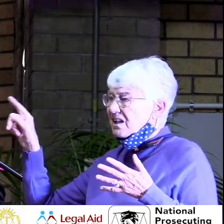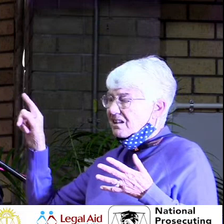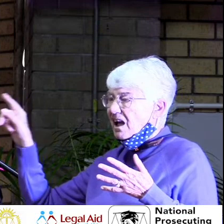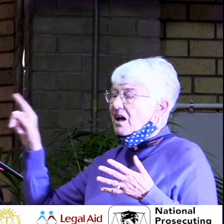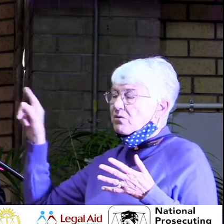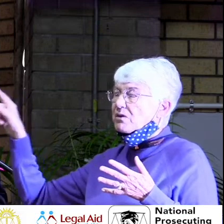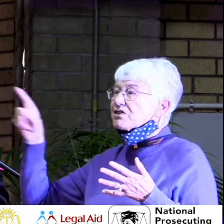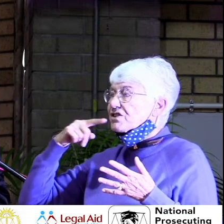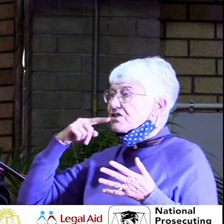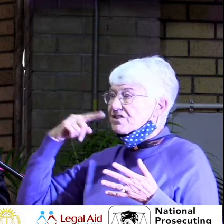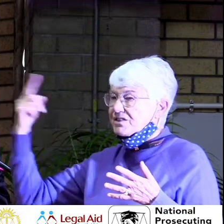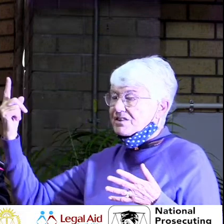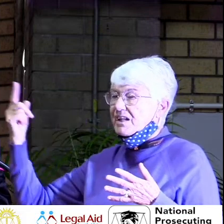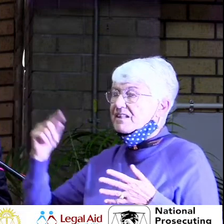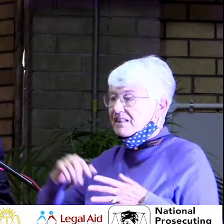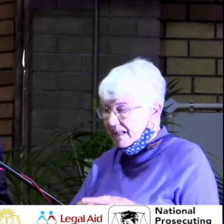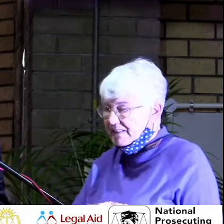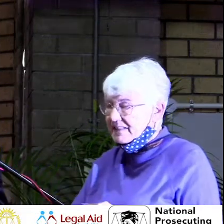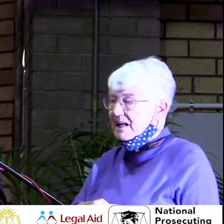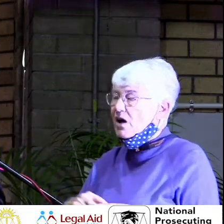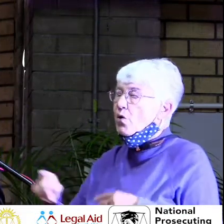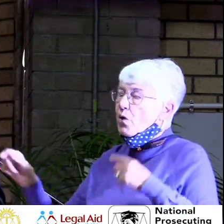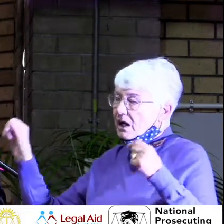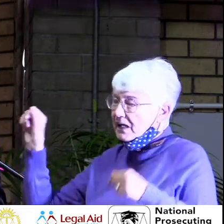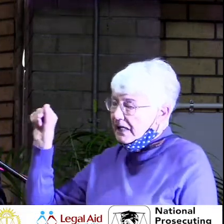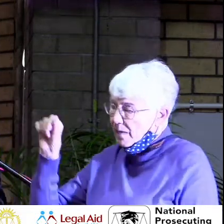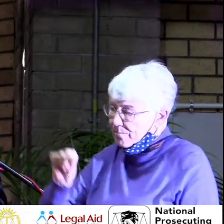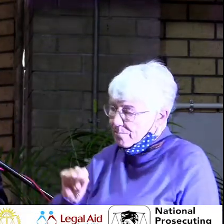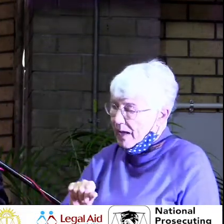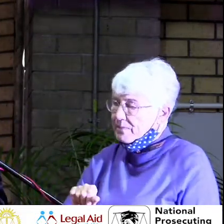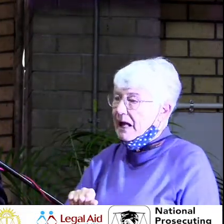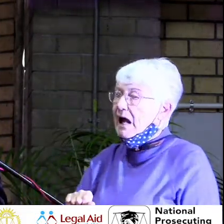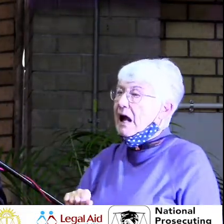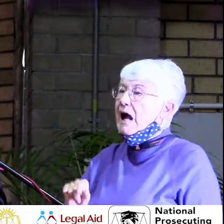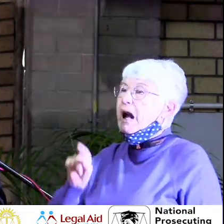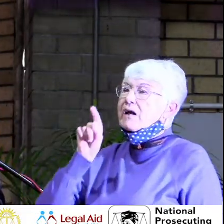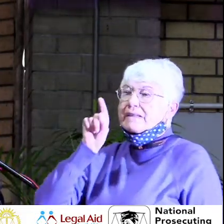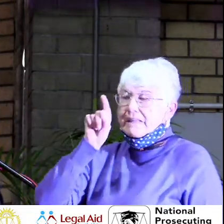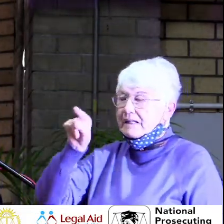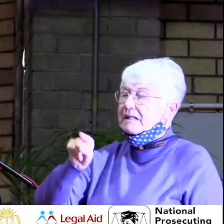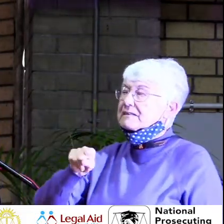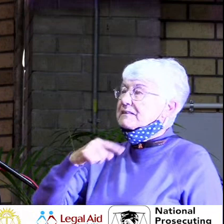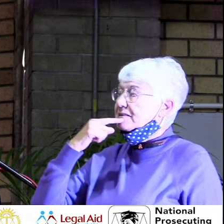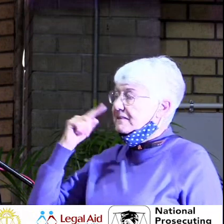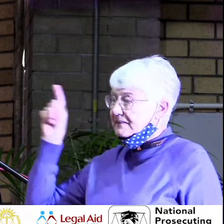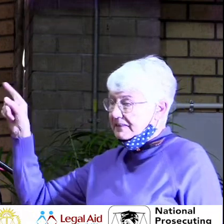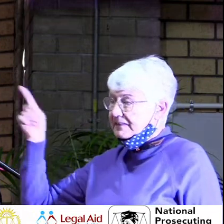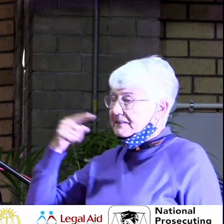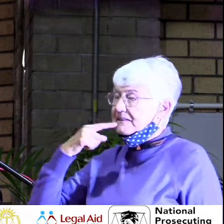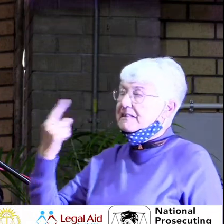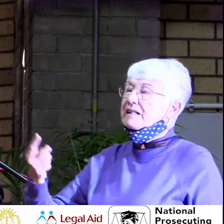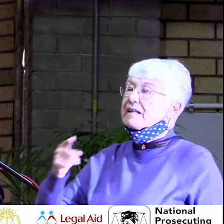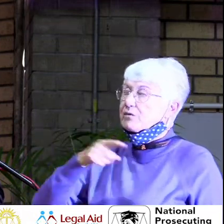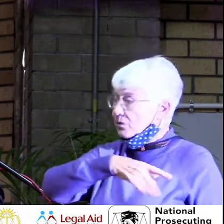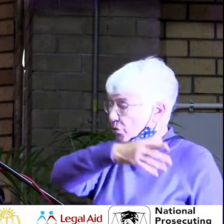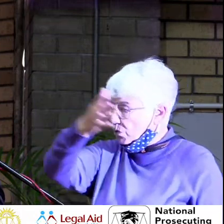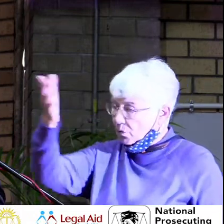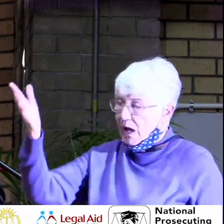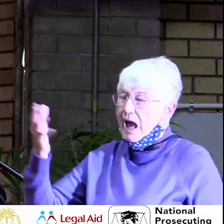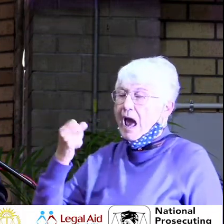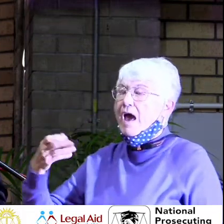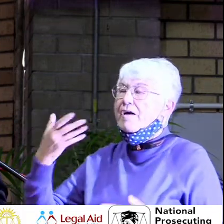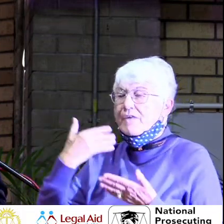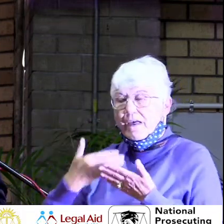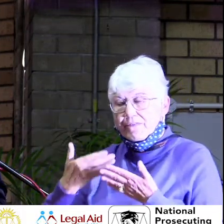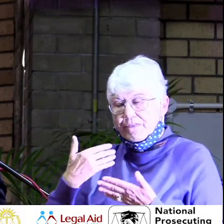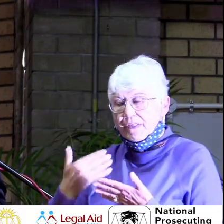rights. So they will come back with her to deal with your rights. The packs that you got as a copy